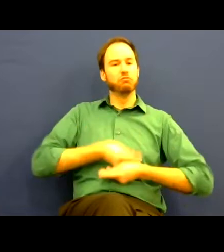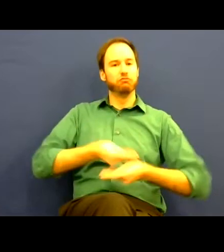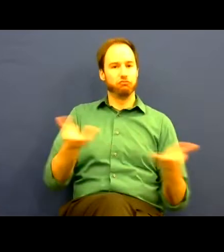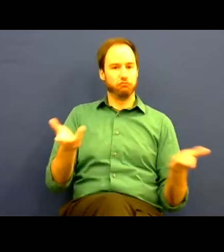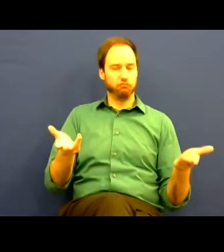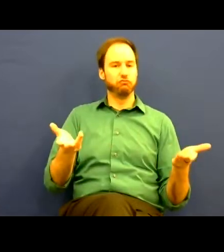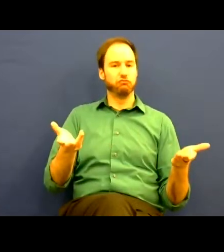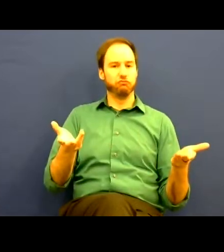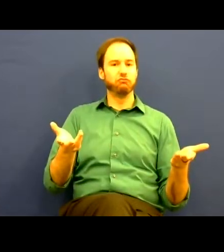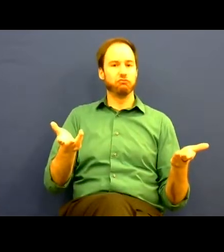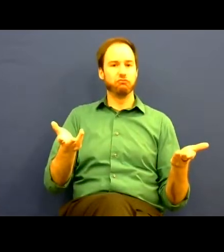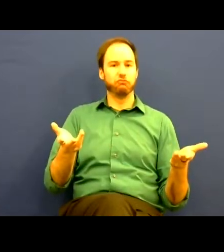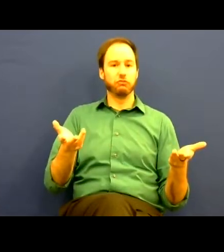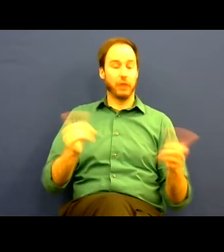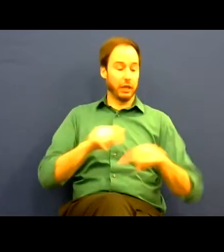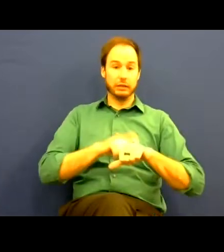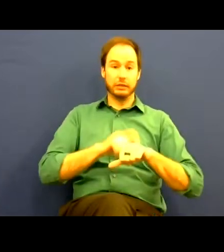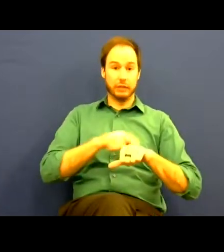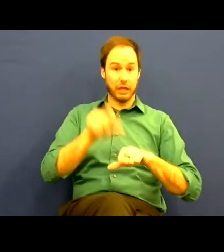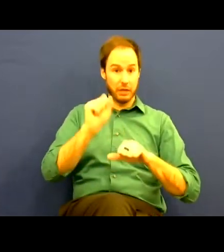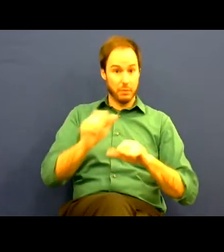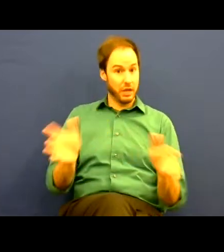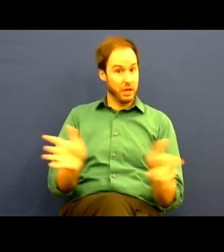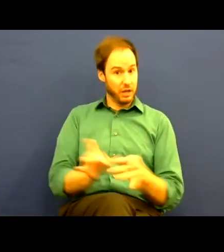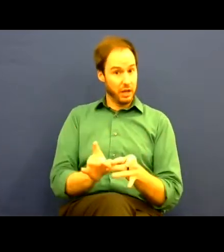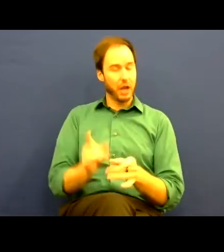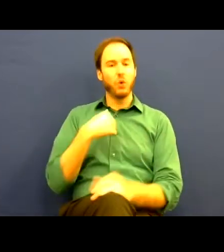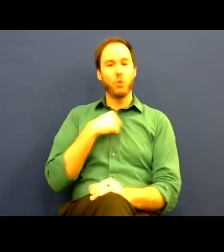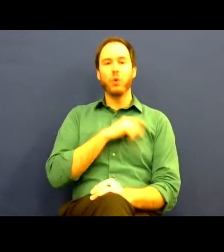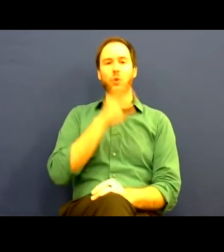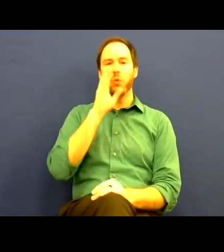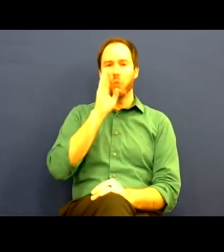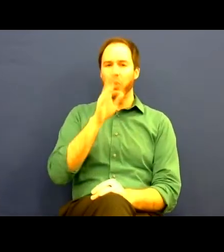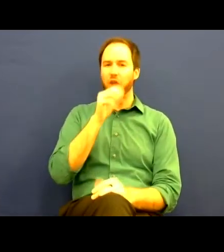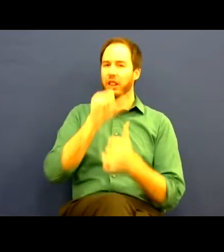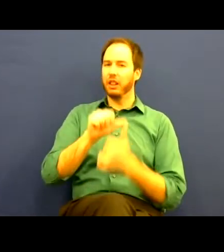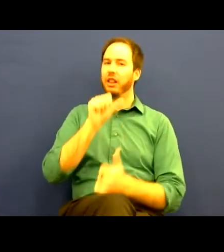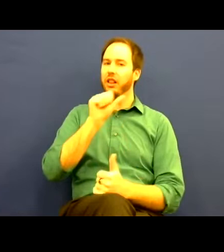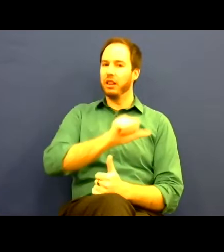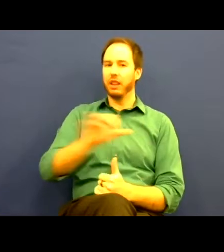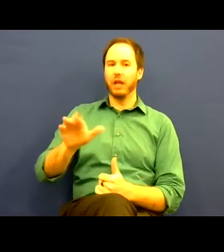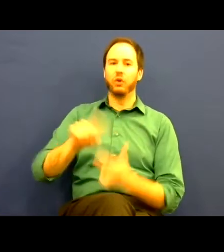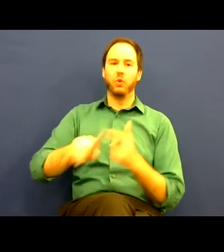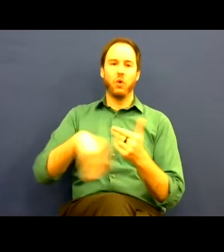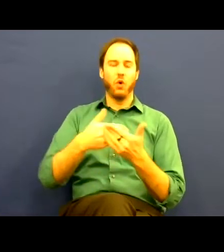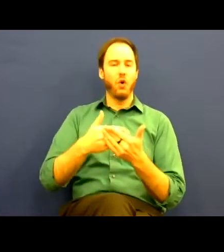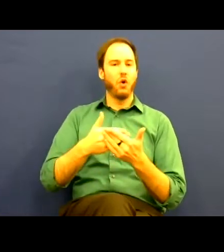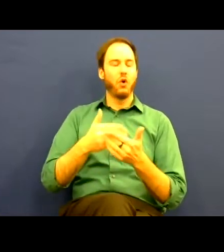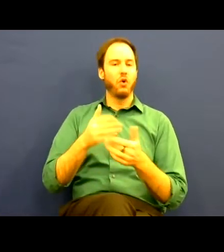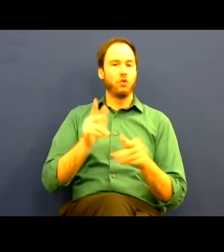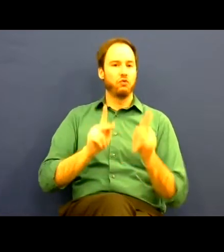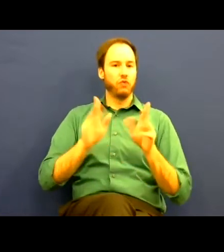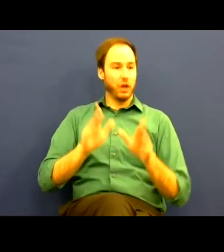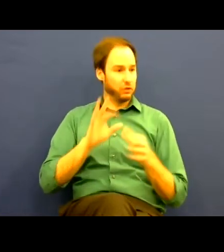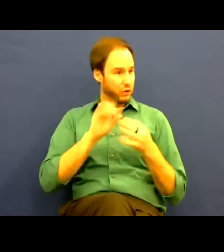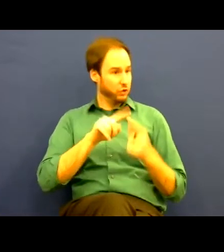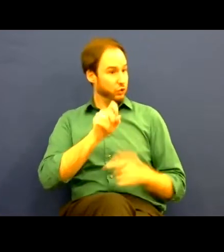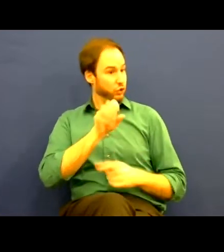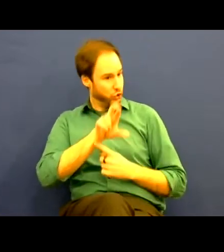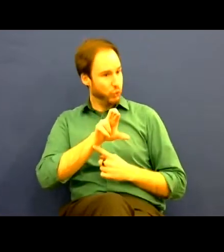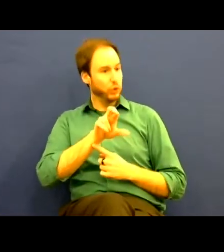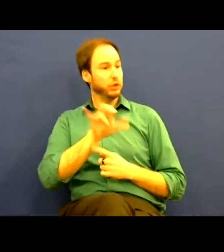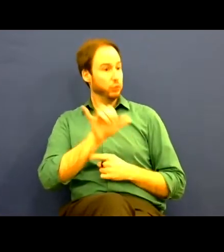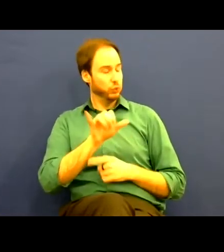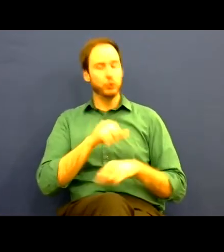out. When it's time that people can connect, we'll probably send a letter out to all the residents to let them know Regarding the sewer? regarding